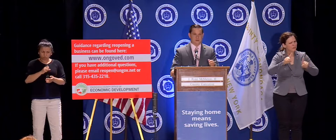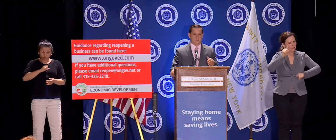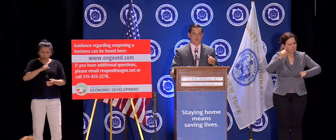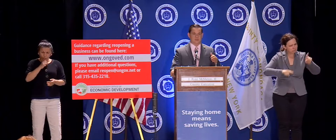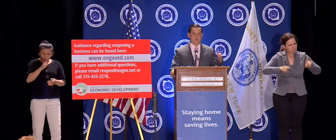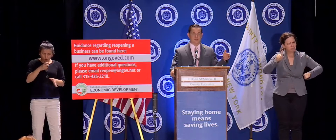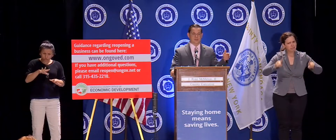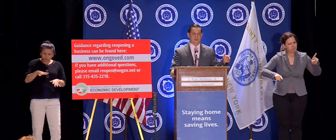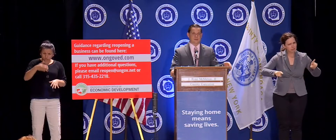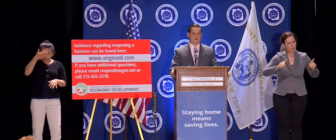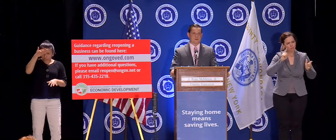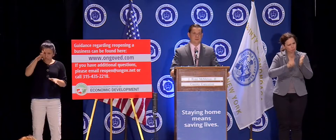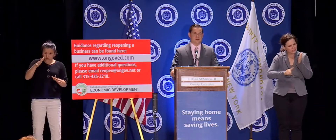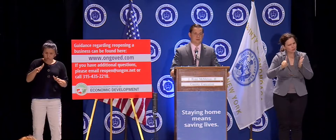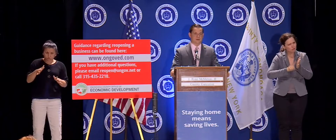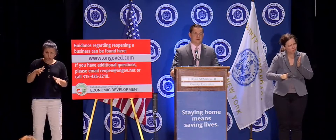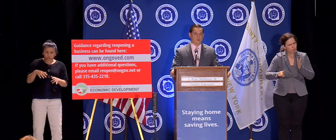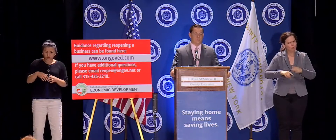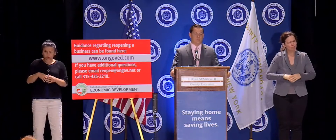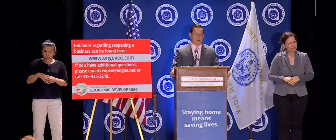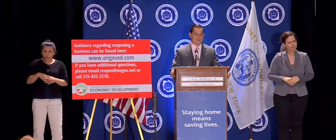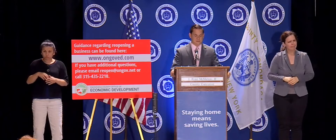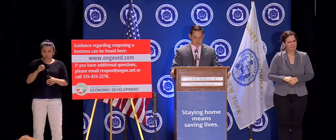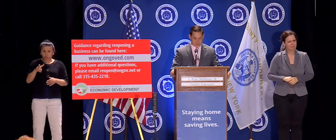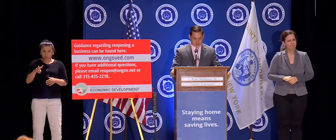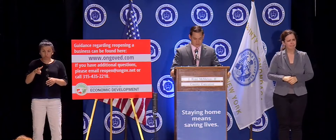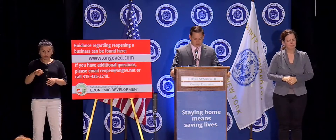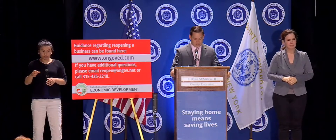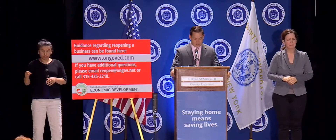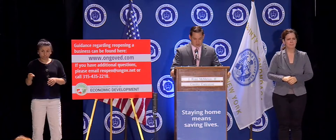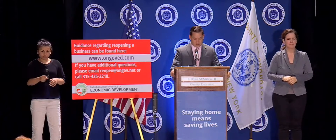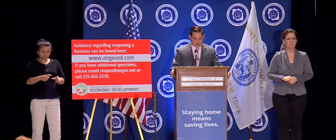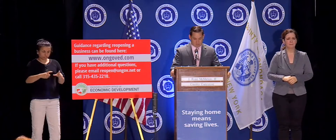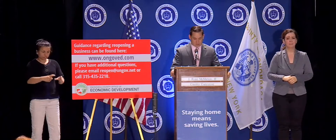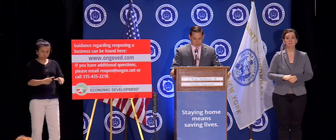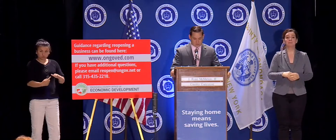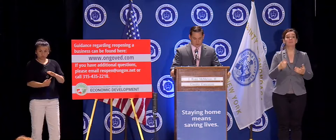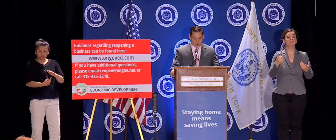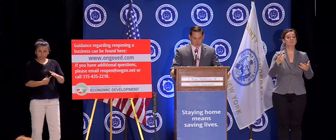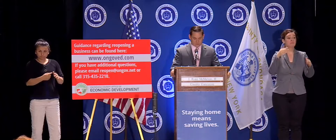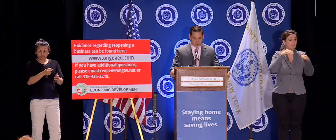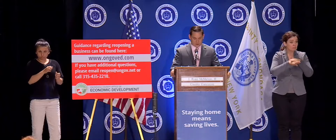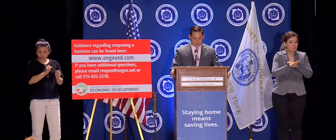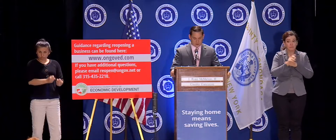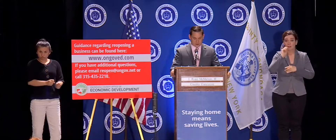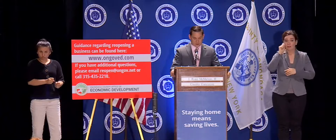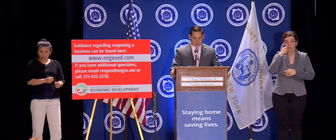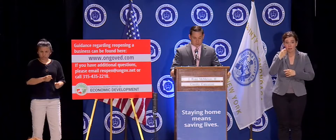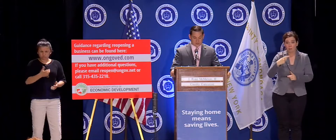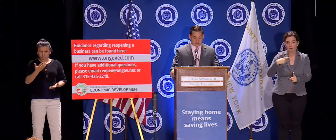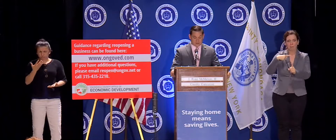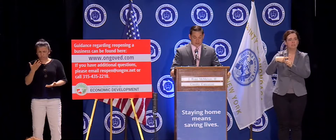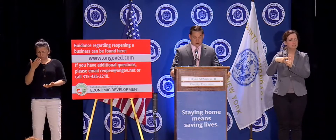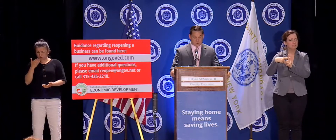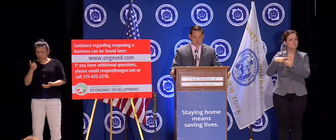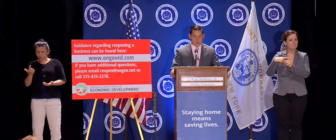they certainly get treated as if they're a full positive case. But so far we've done